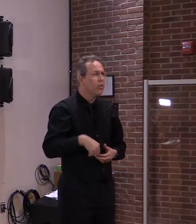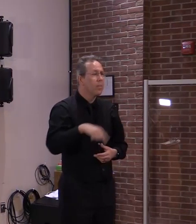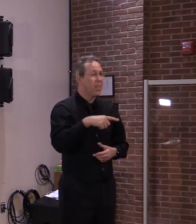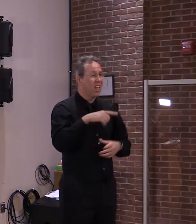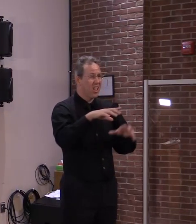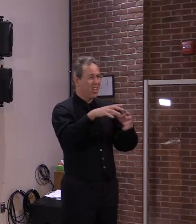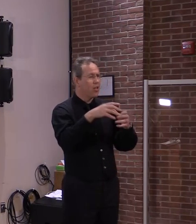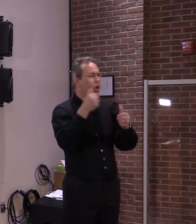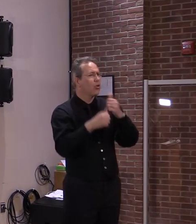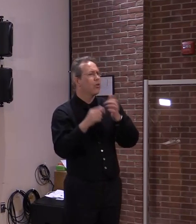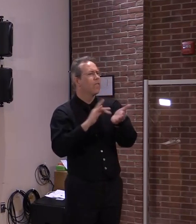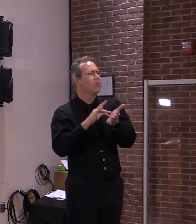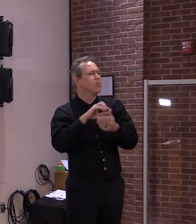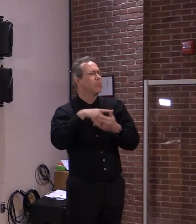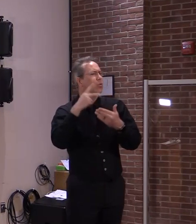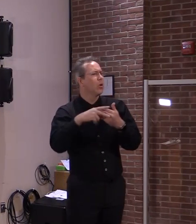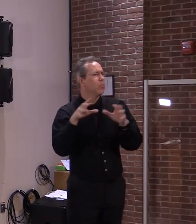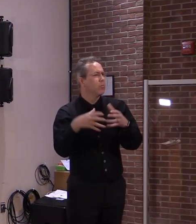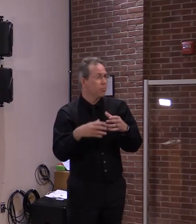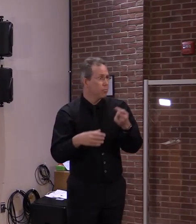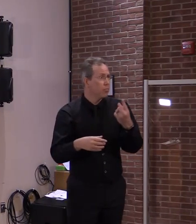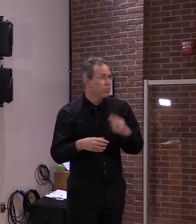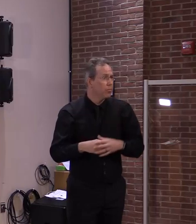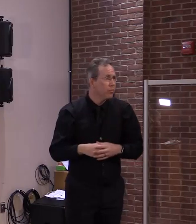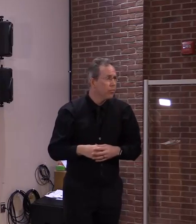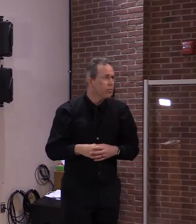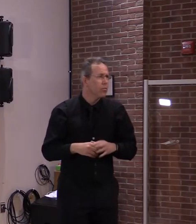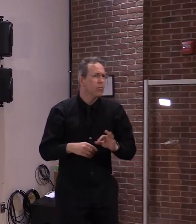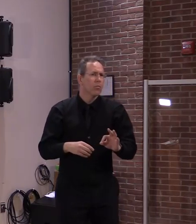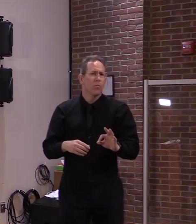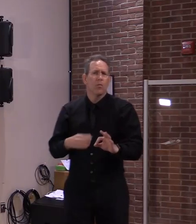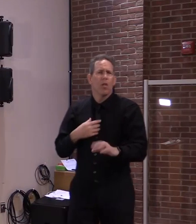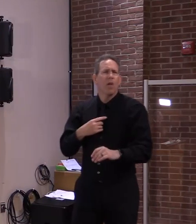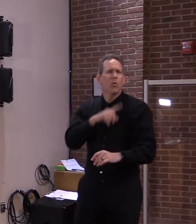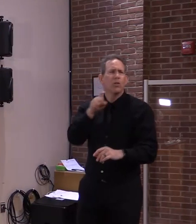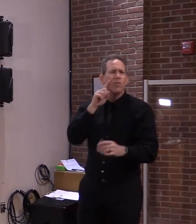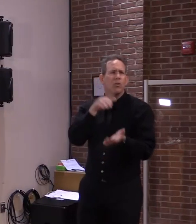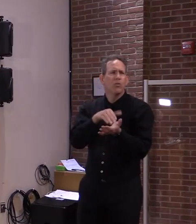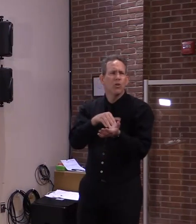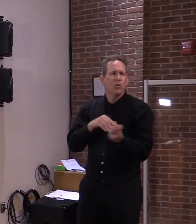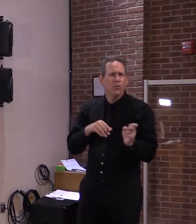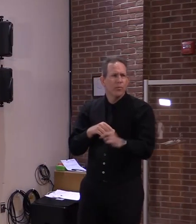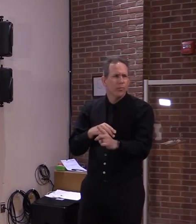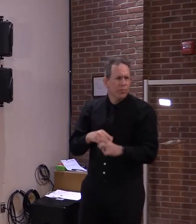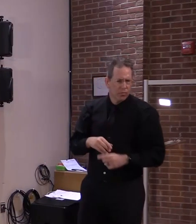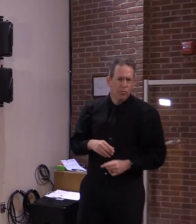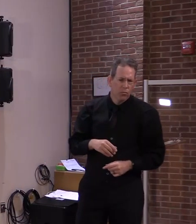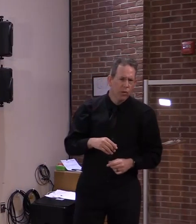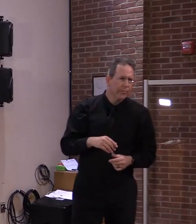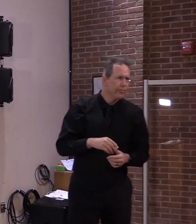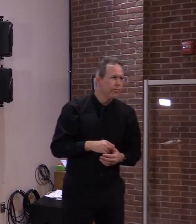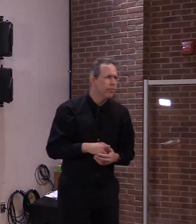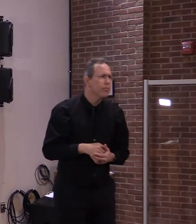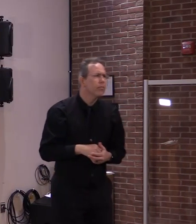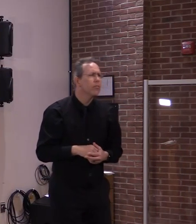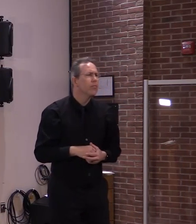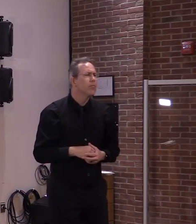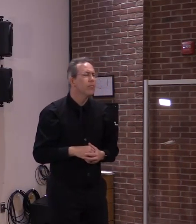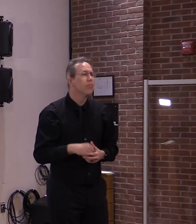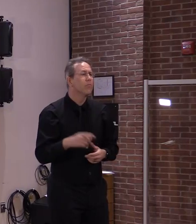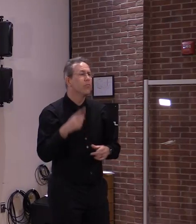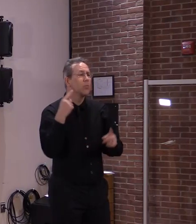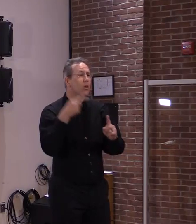Great, and then a question for Dr. Levine. You had briefly mentioned the news that one shot of Pfizer Moderna